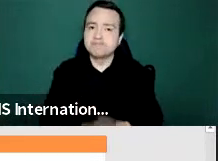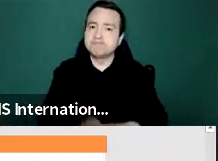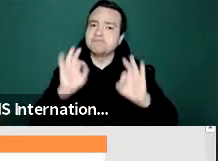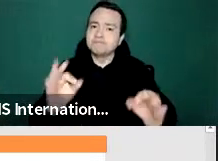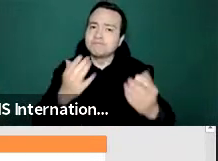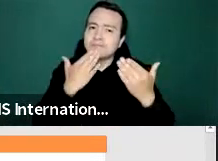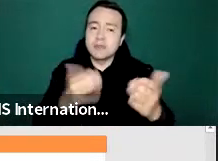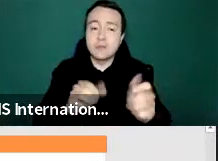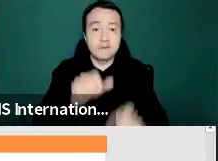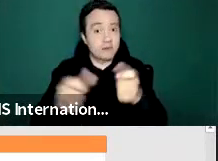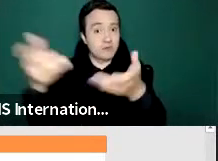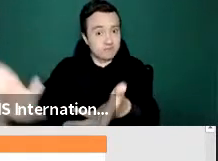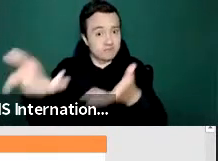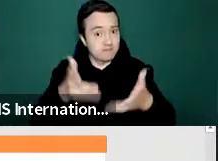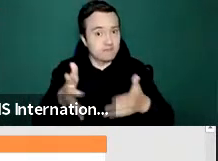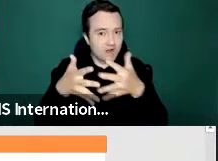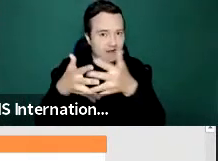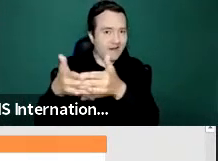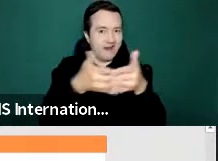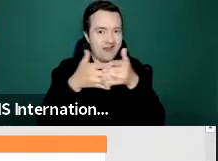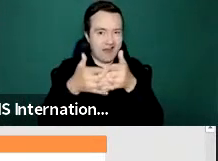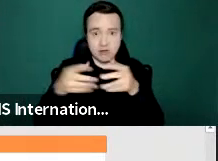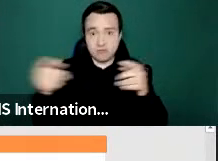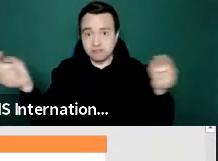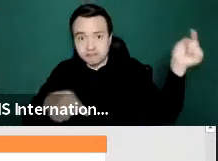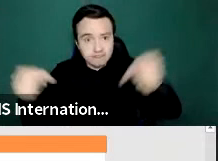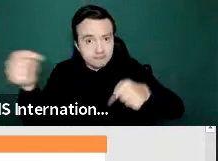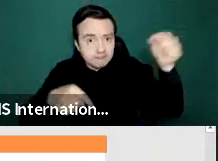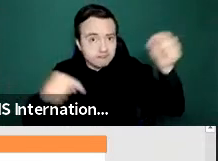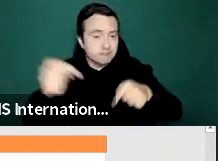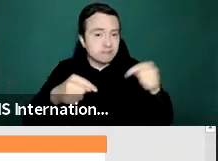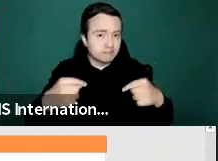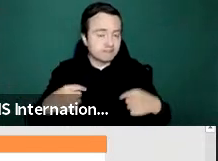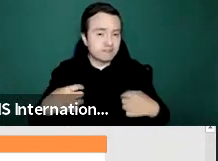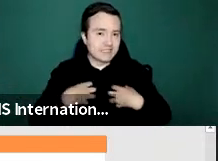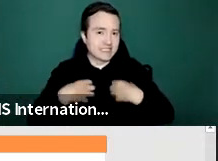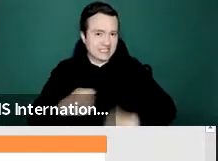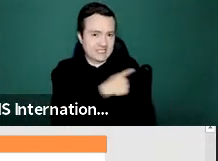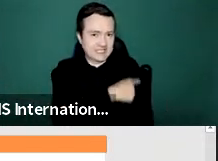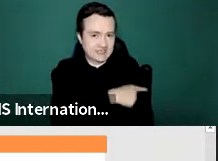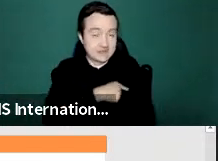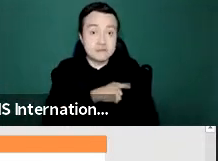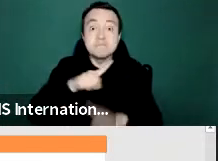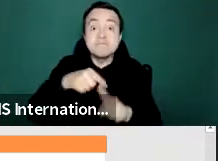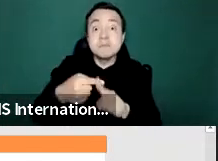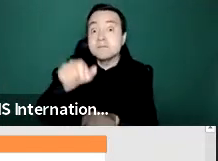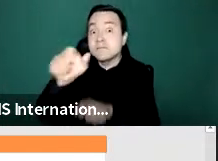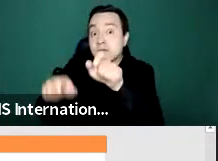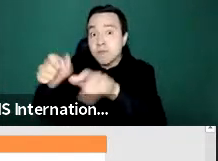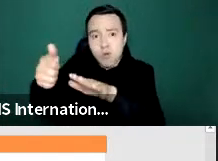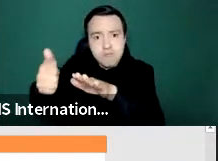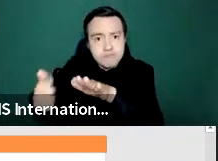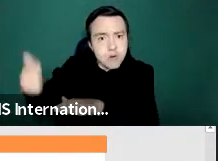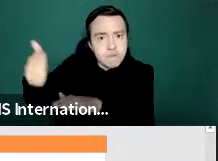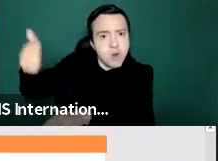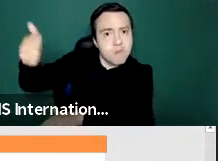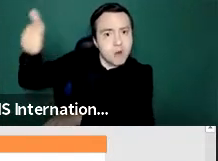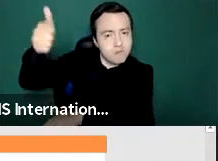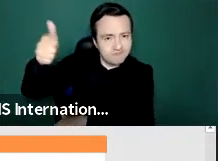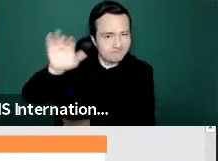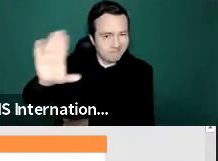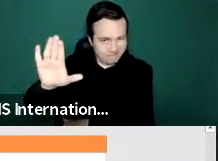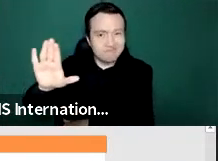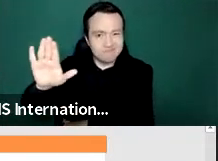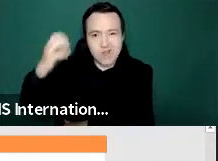wanted to thank some of our national health authorities who we have with us here this morning for taking the time